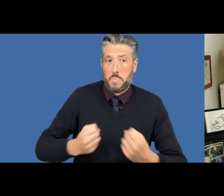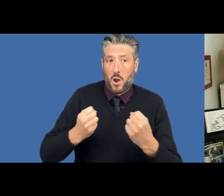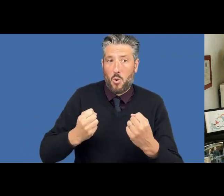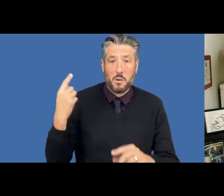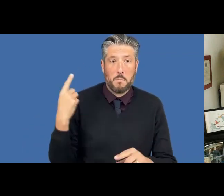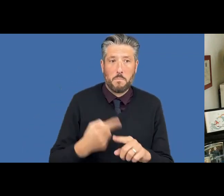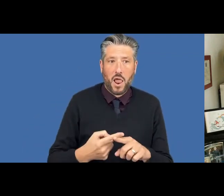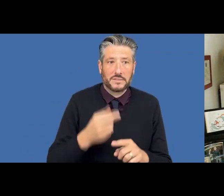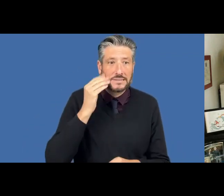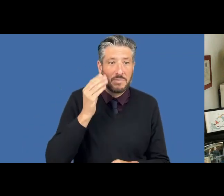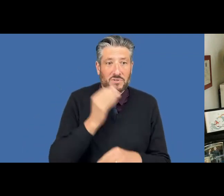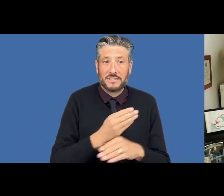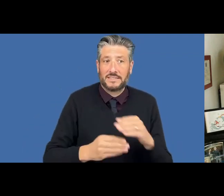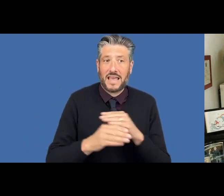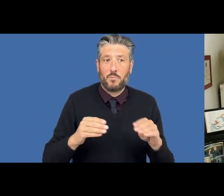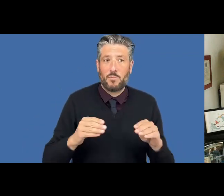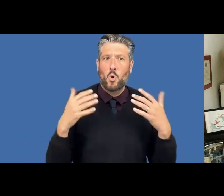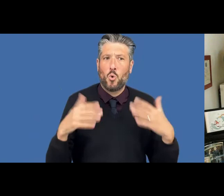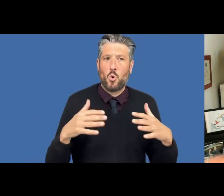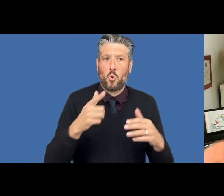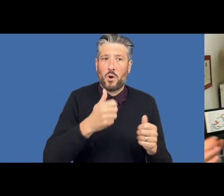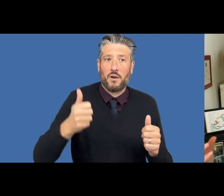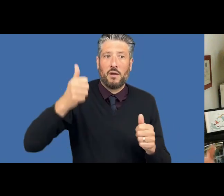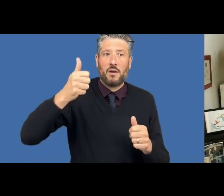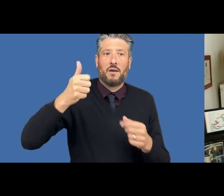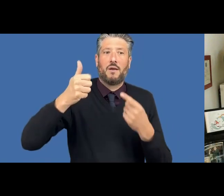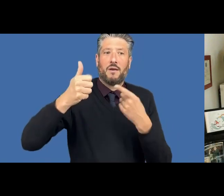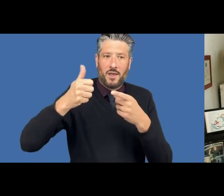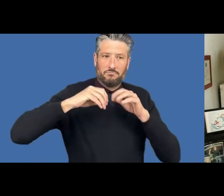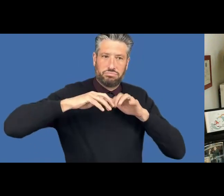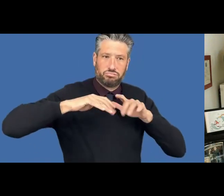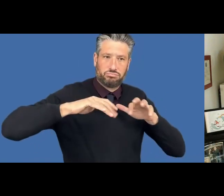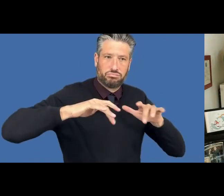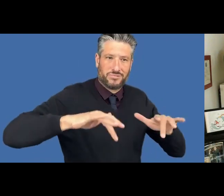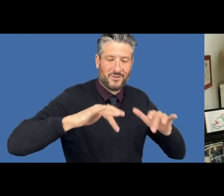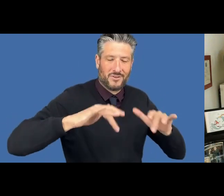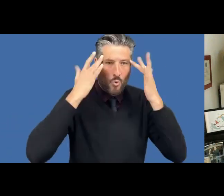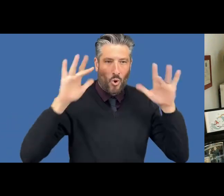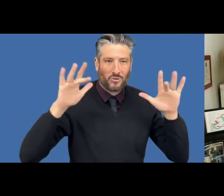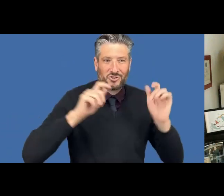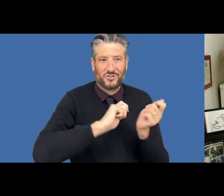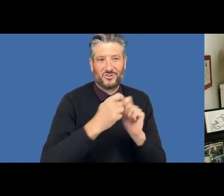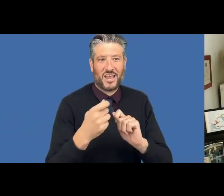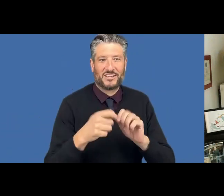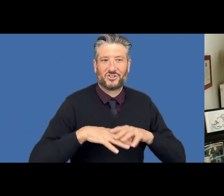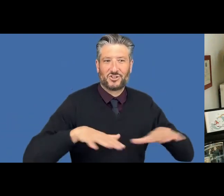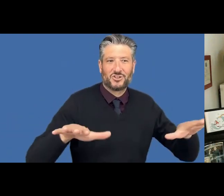promotes a culture of inclusion. So the technology is one part of a bigger pattern, and we ought not to